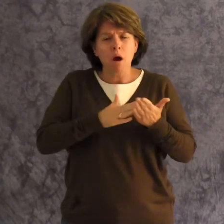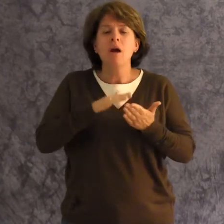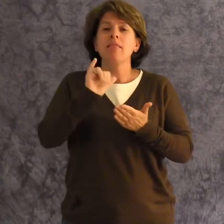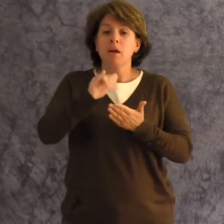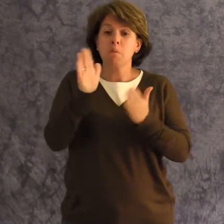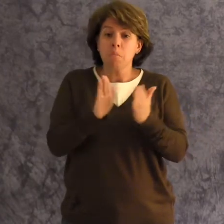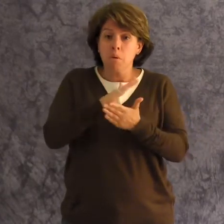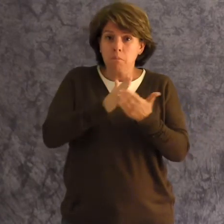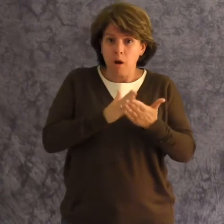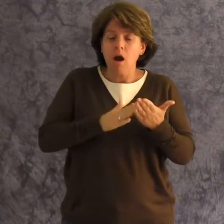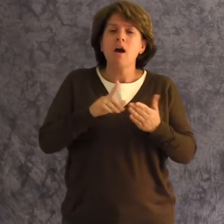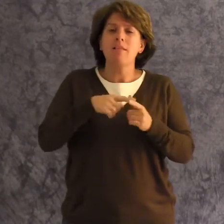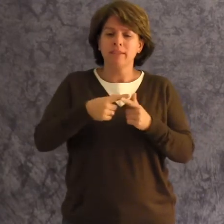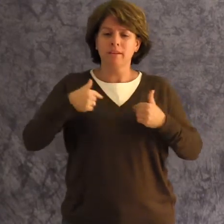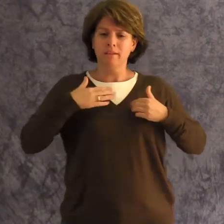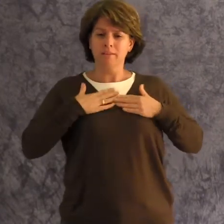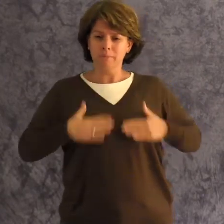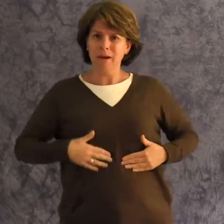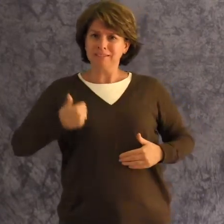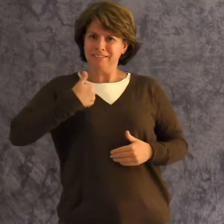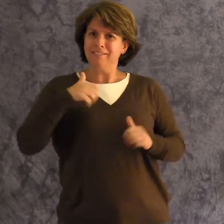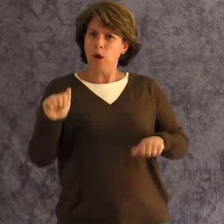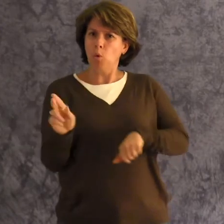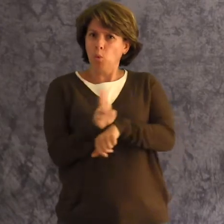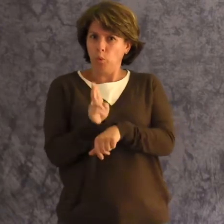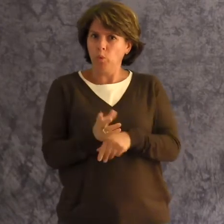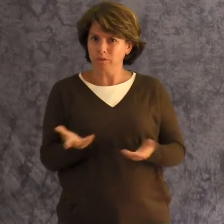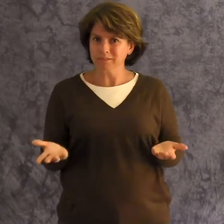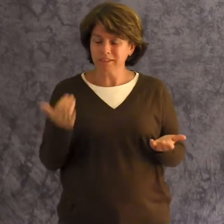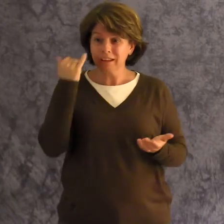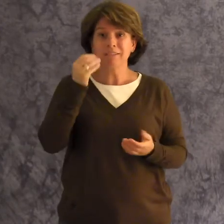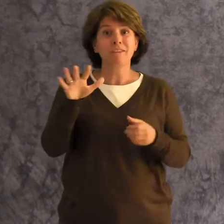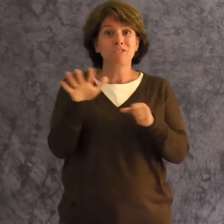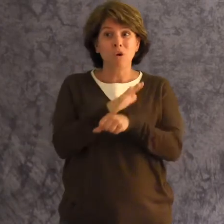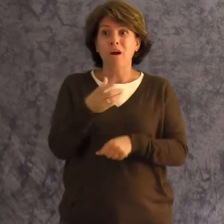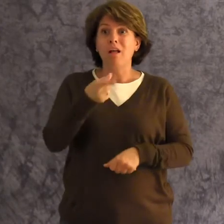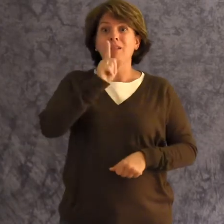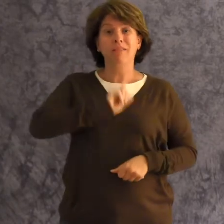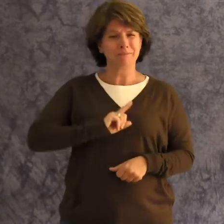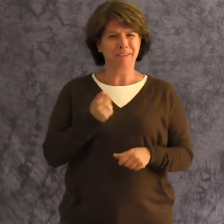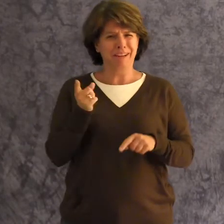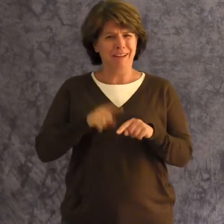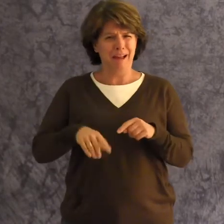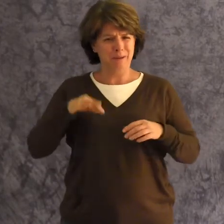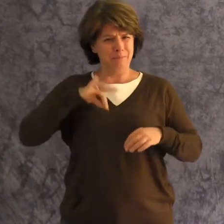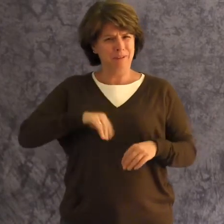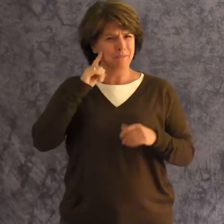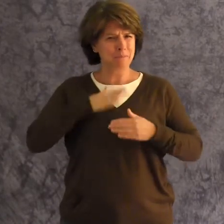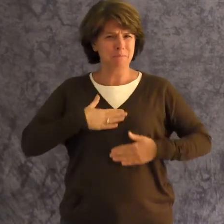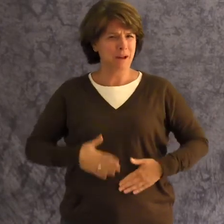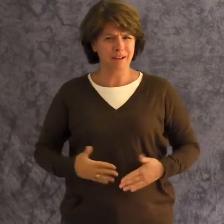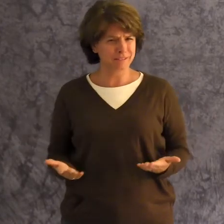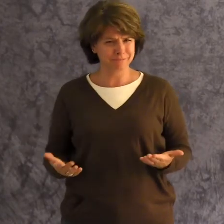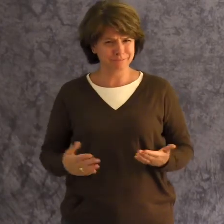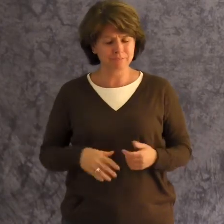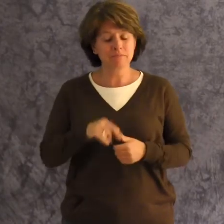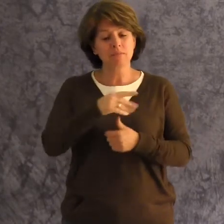actually usable by your body. The third function of the digestive system is absorption. Absorption involves moving tiny